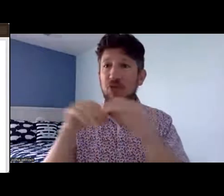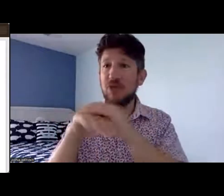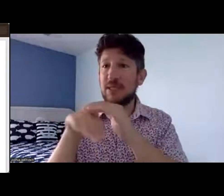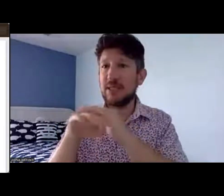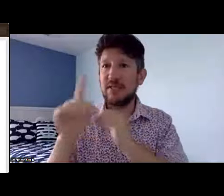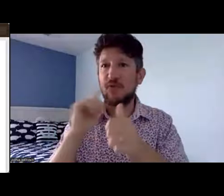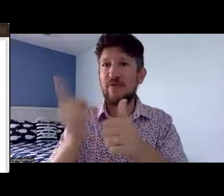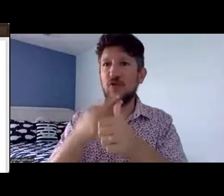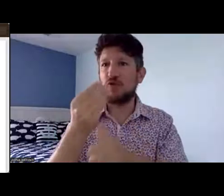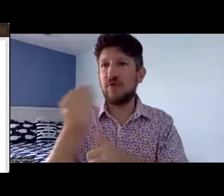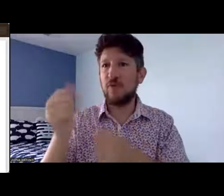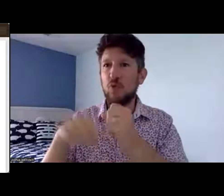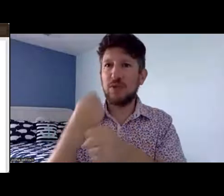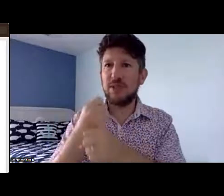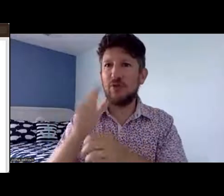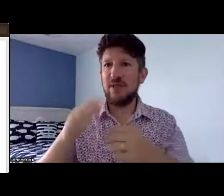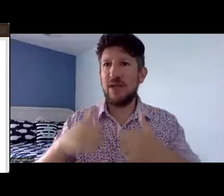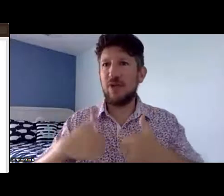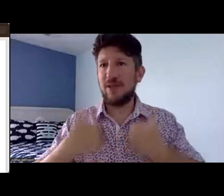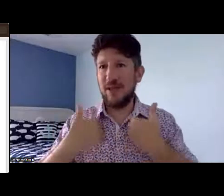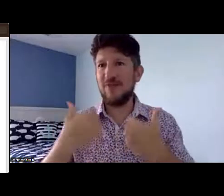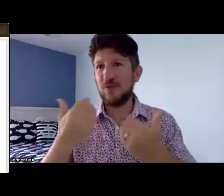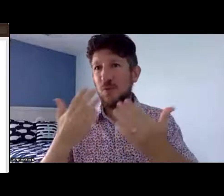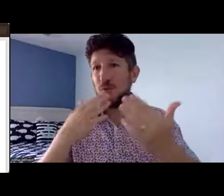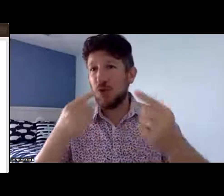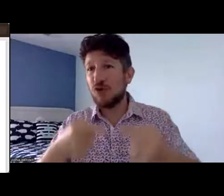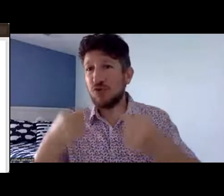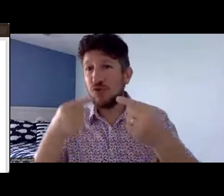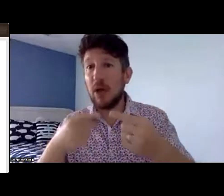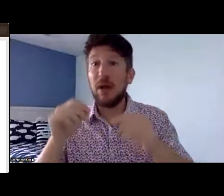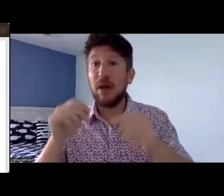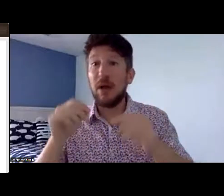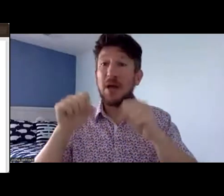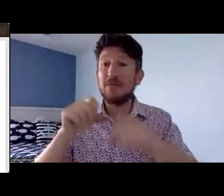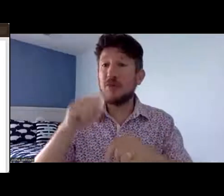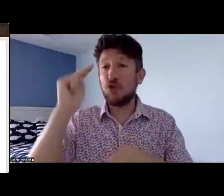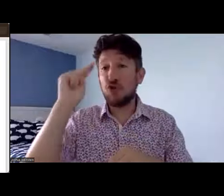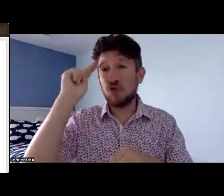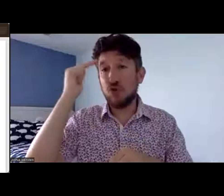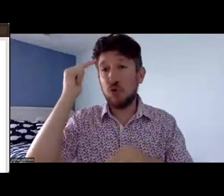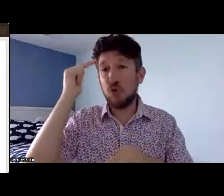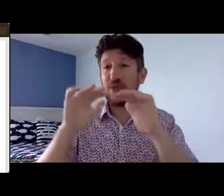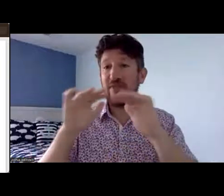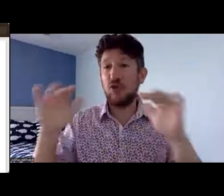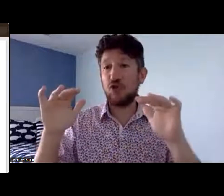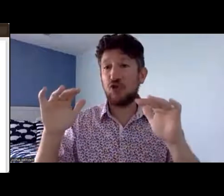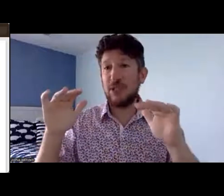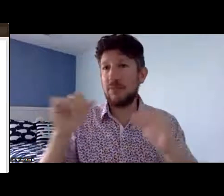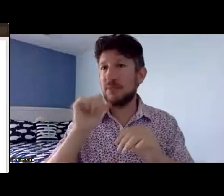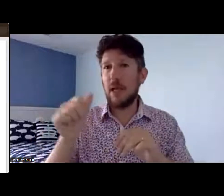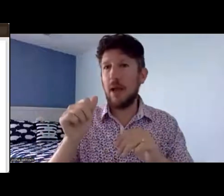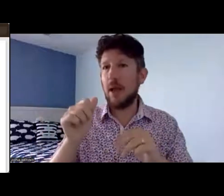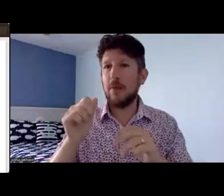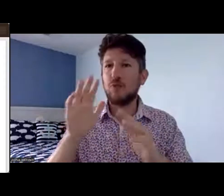at or beyond the reading level, whereas deaf children born to hearing parents oftentimes can